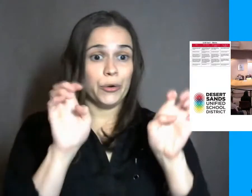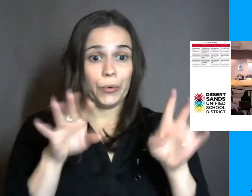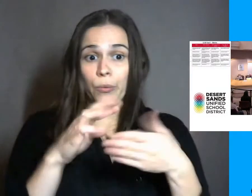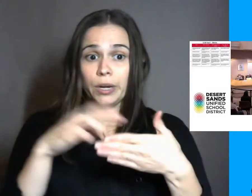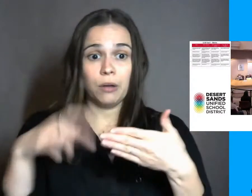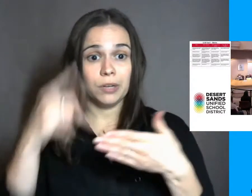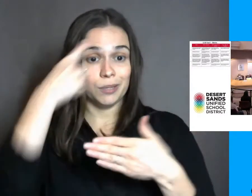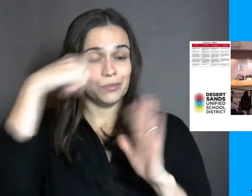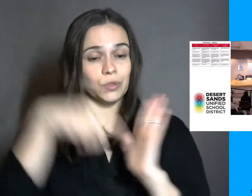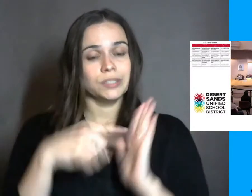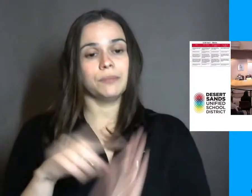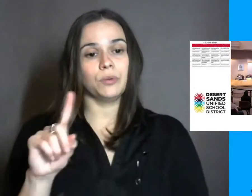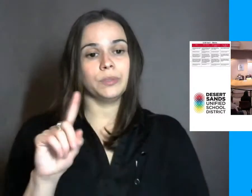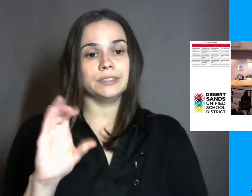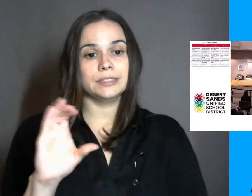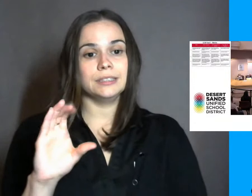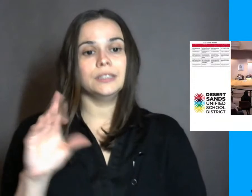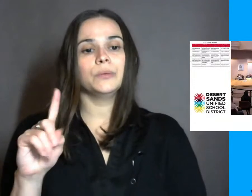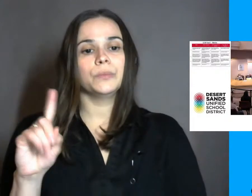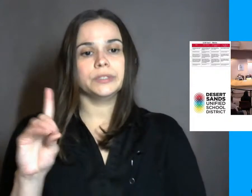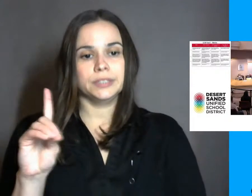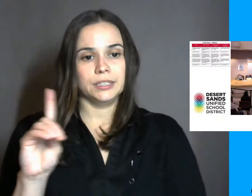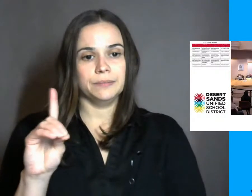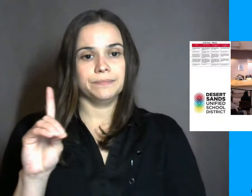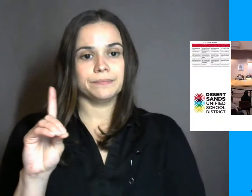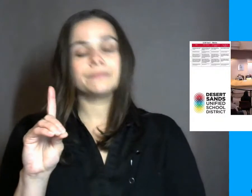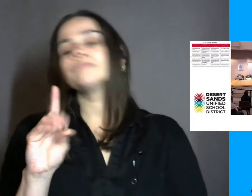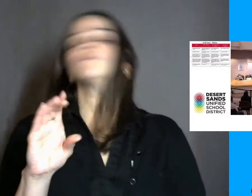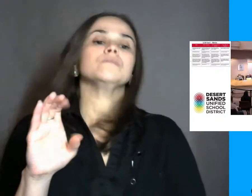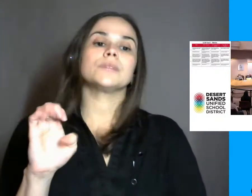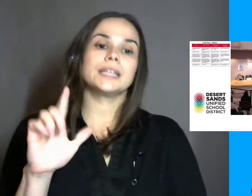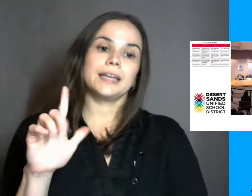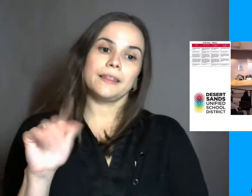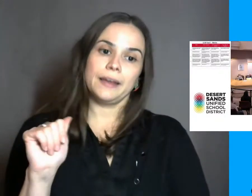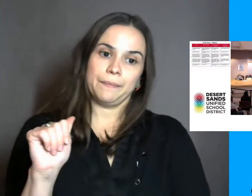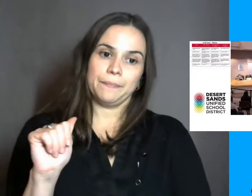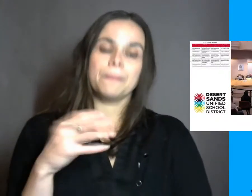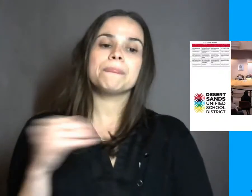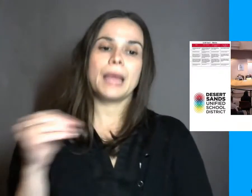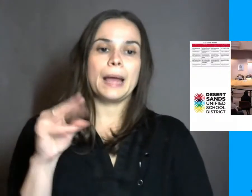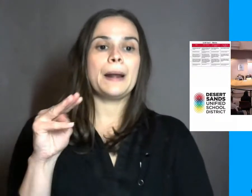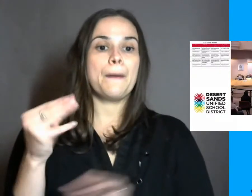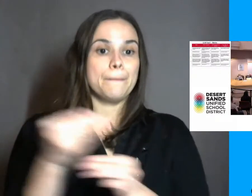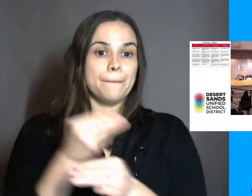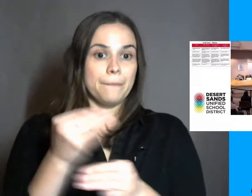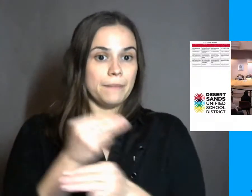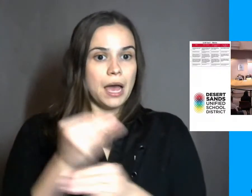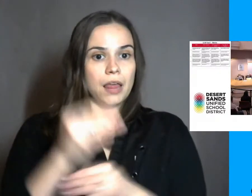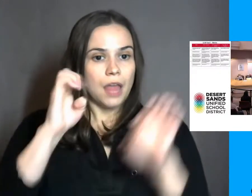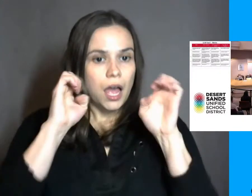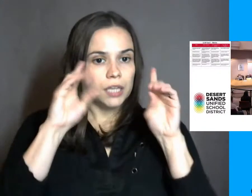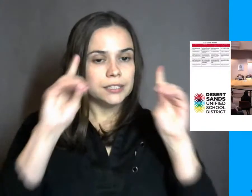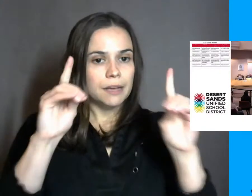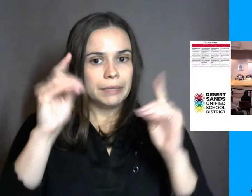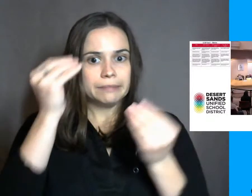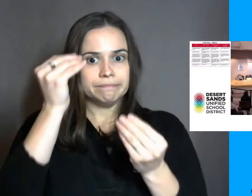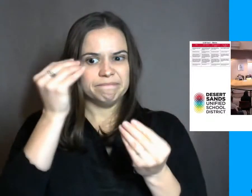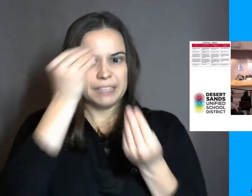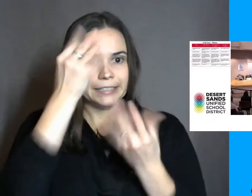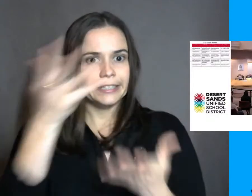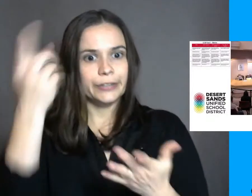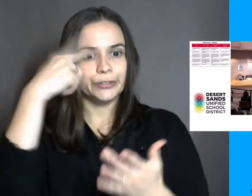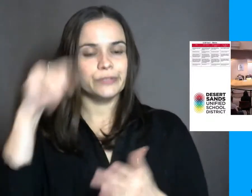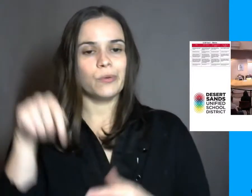1C and 1D, are ELA and math academic indicators on the California School Dashboard that